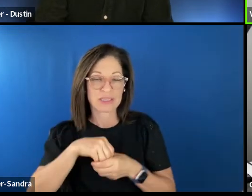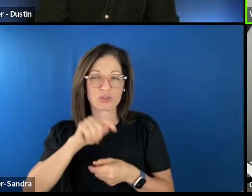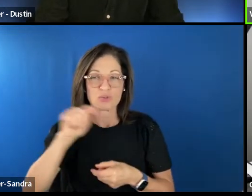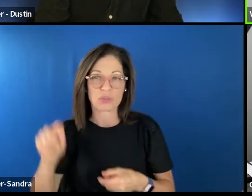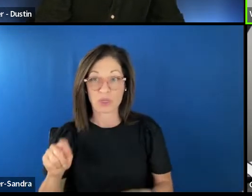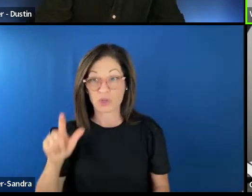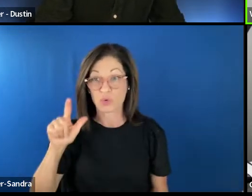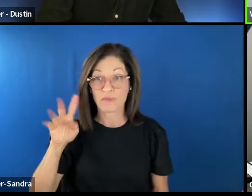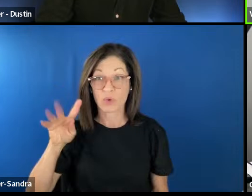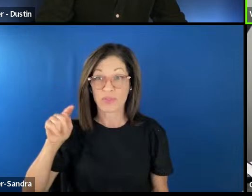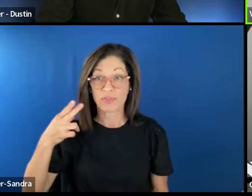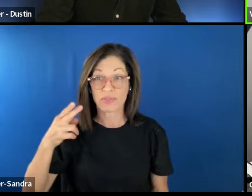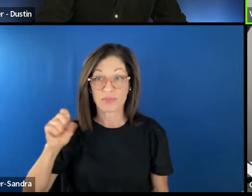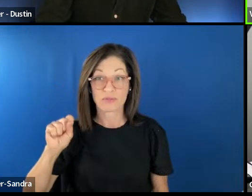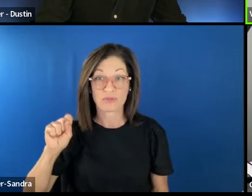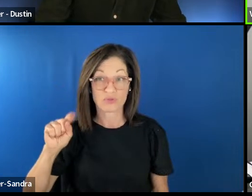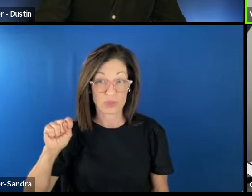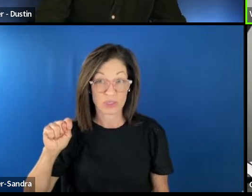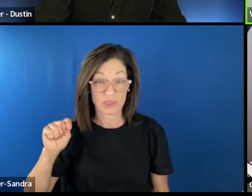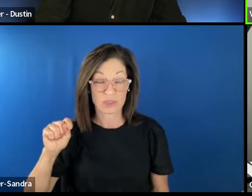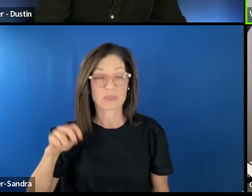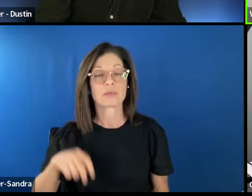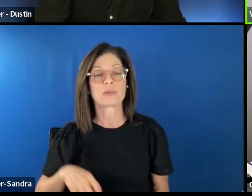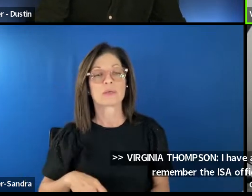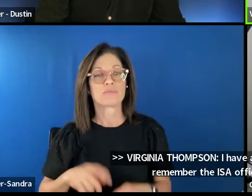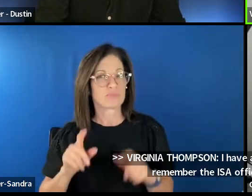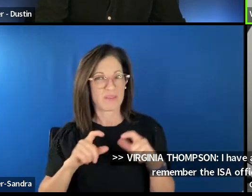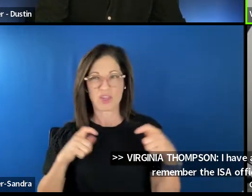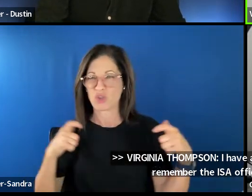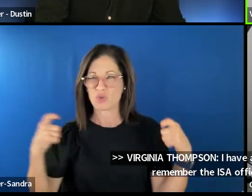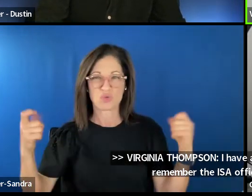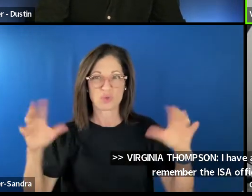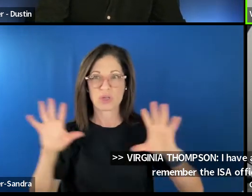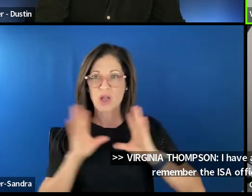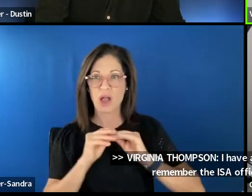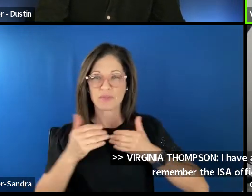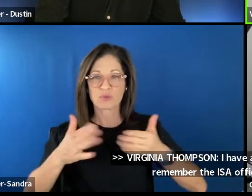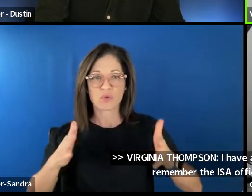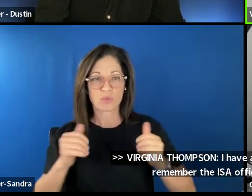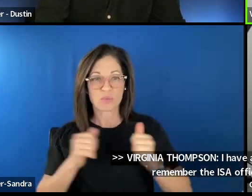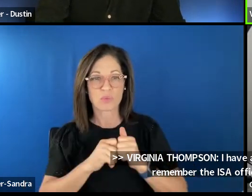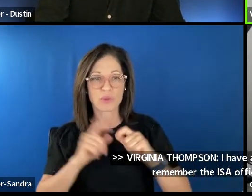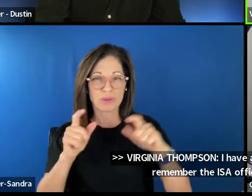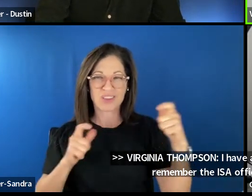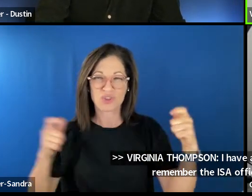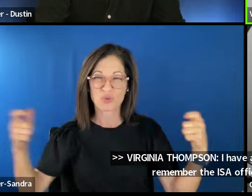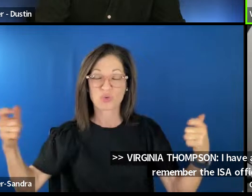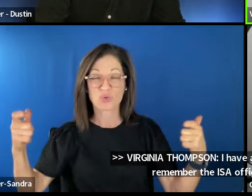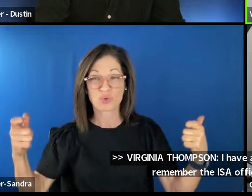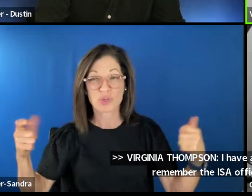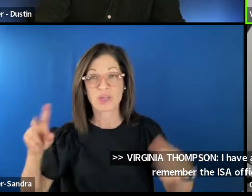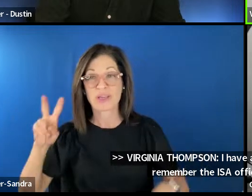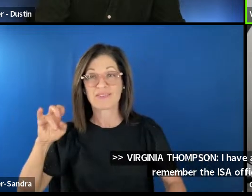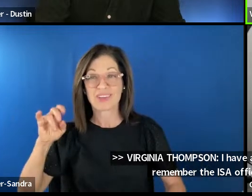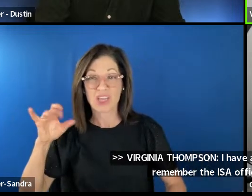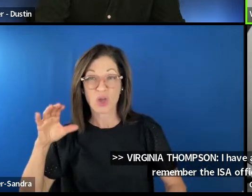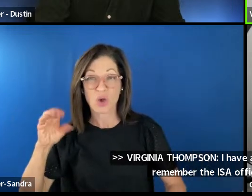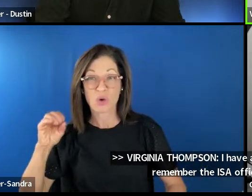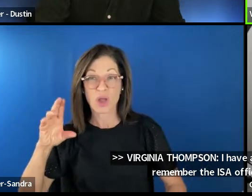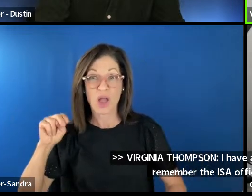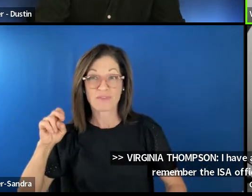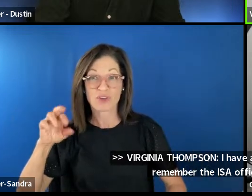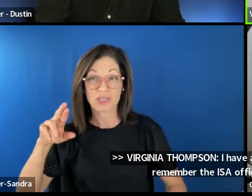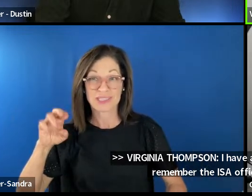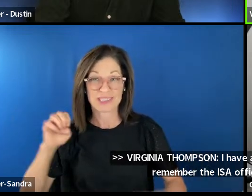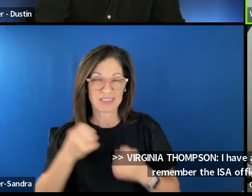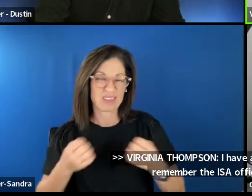Street has this huge conference room with a huge video conferencing.